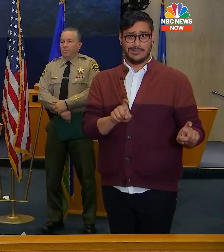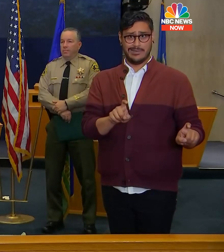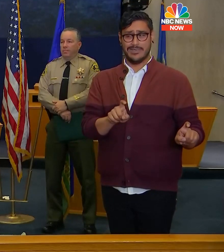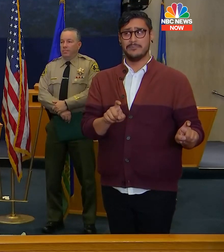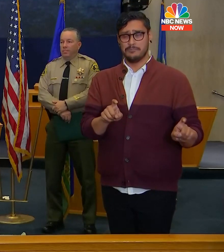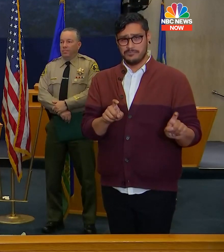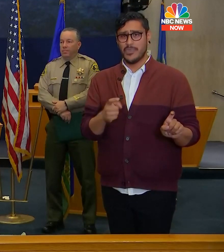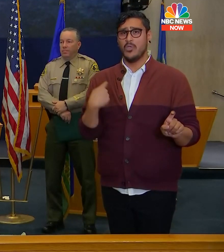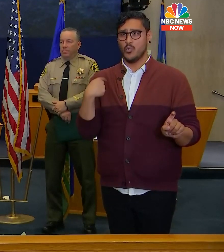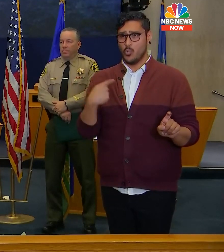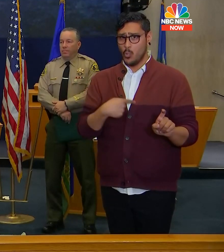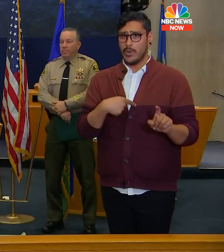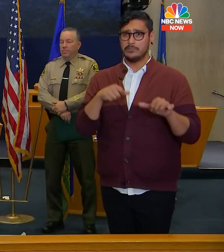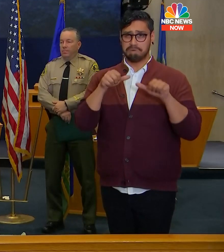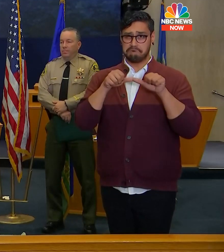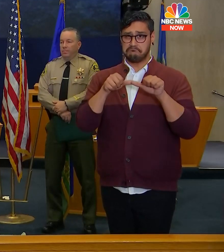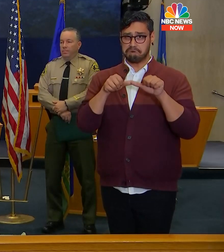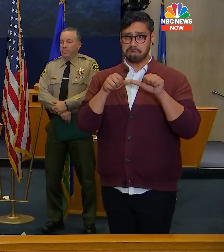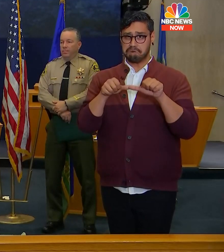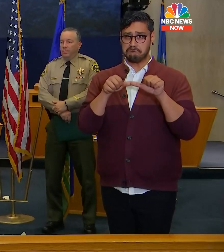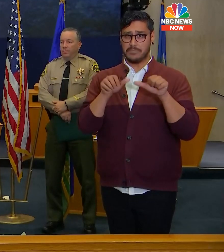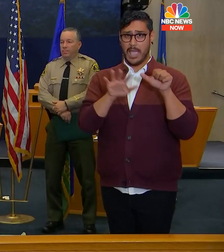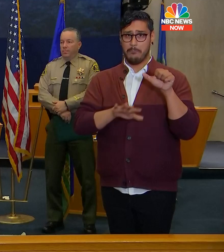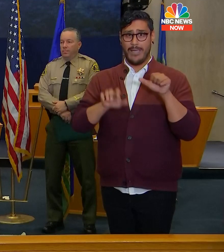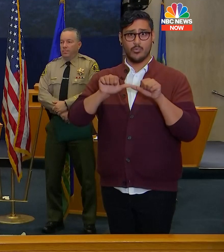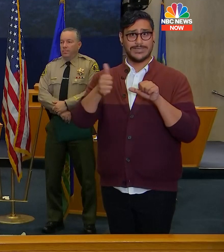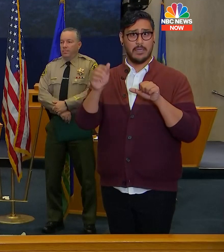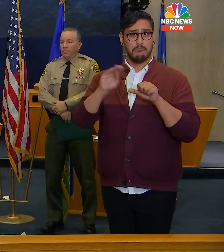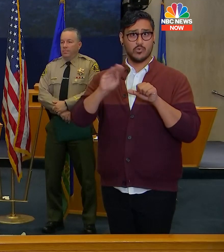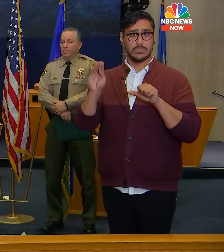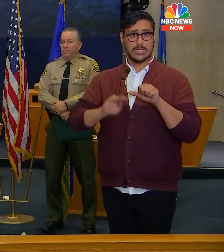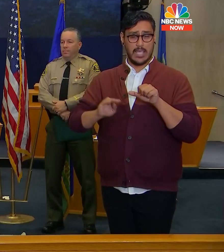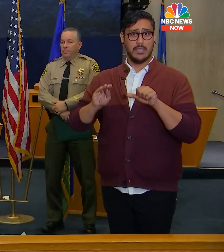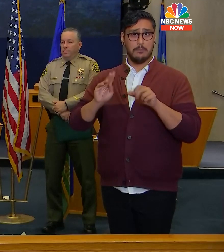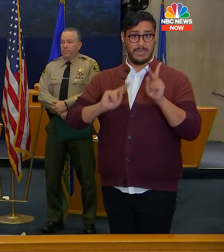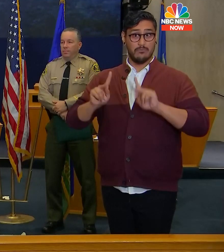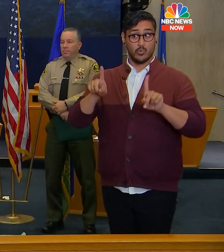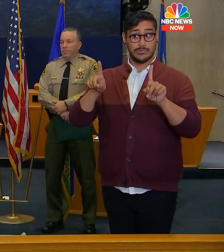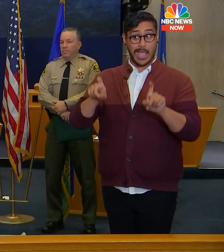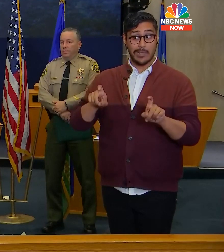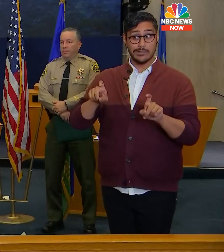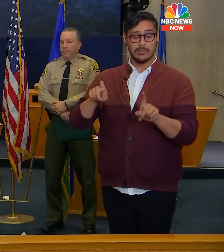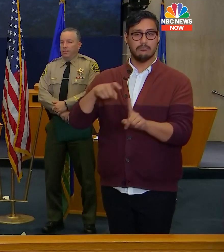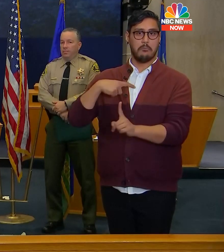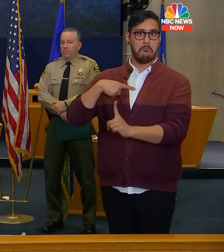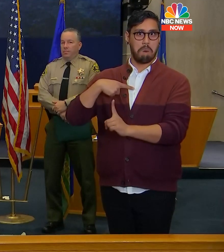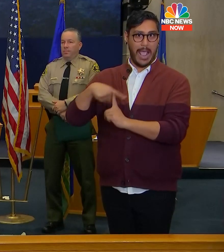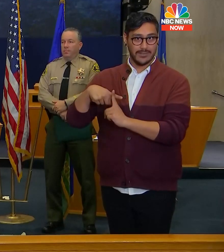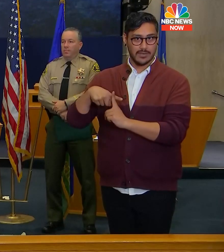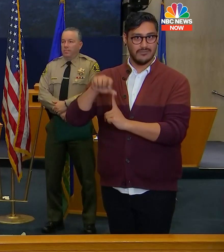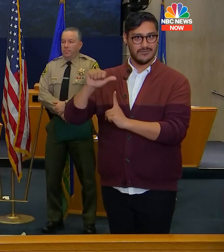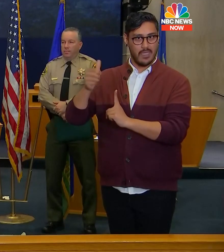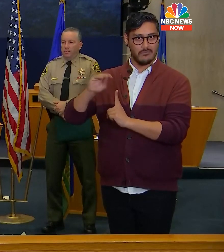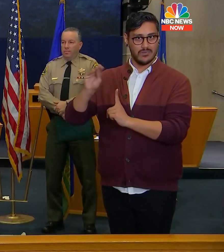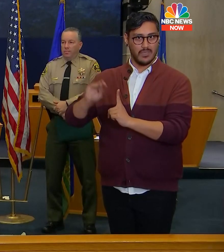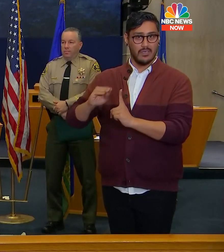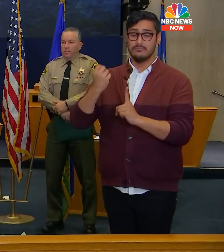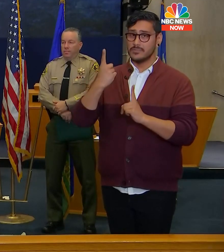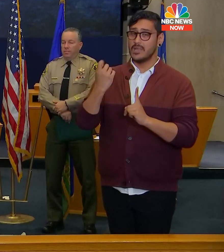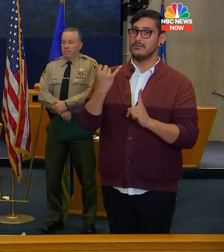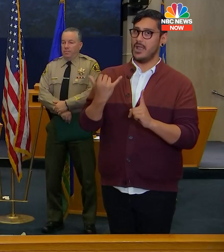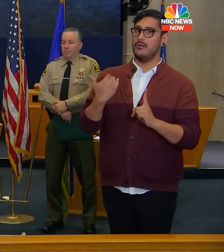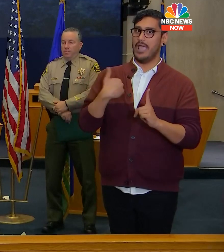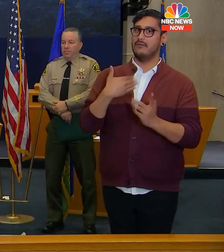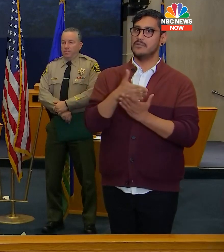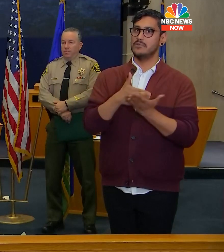of held steady at about 10% of people being tested are positive. And remember, there are restrictions on testing now that